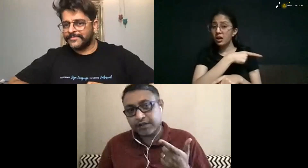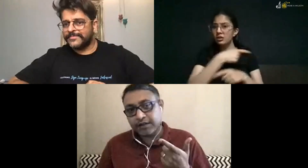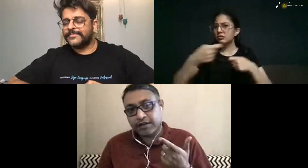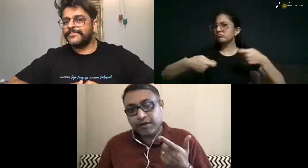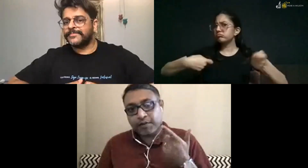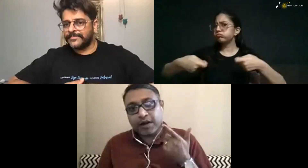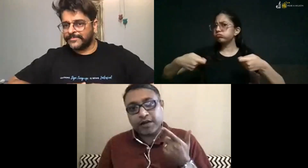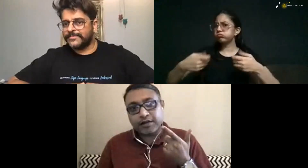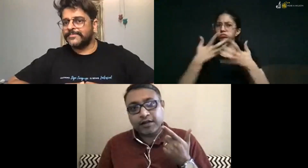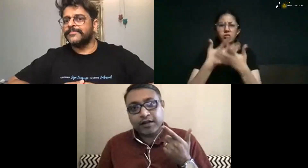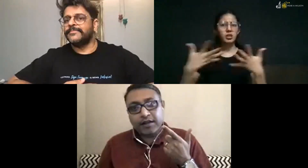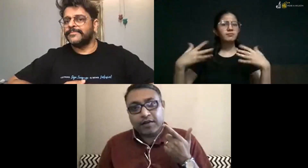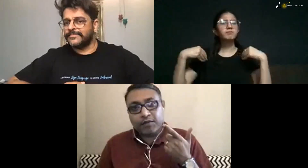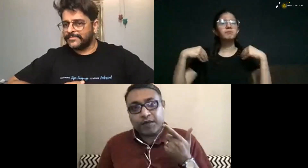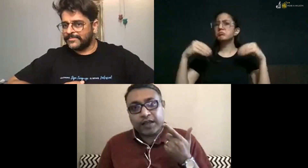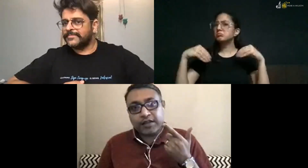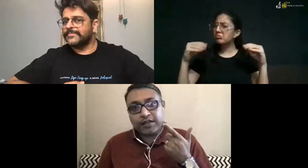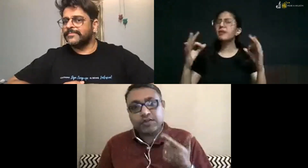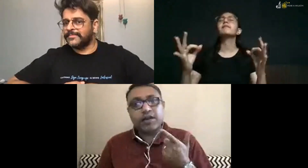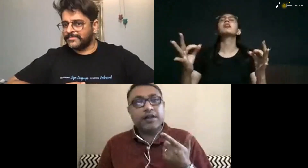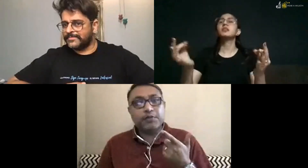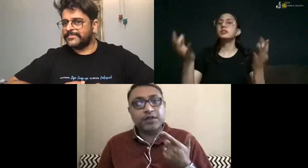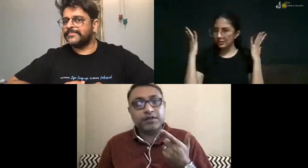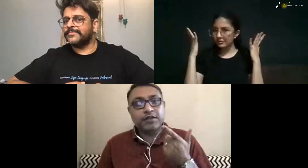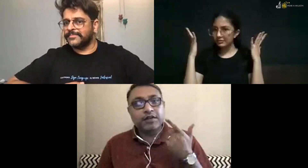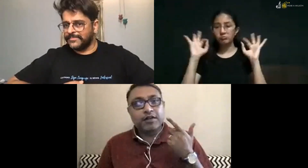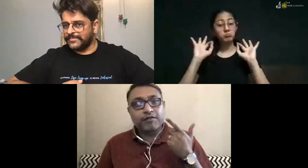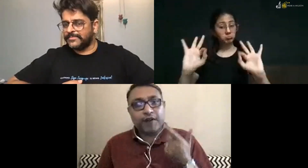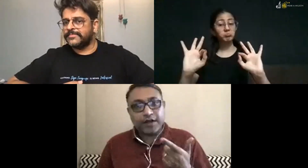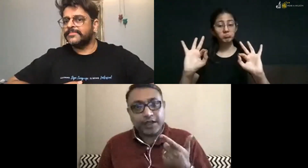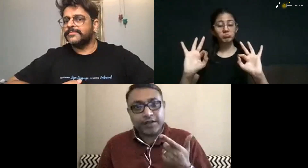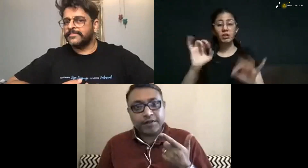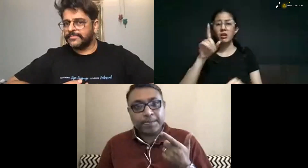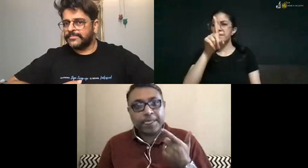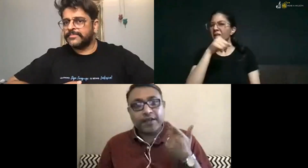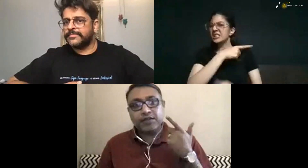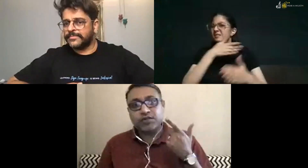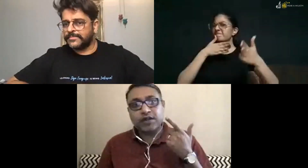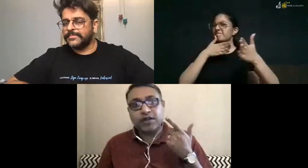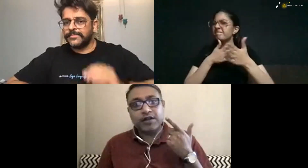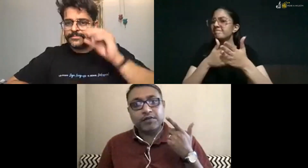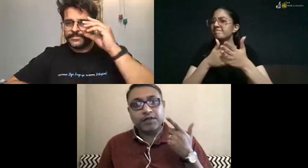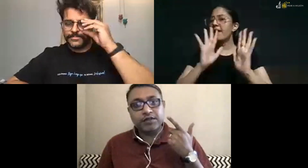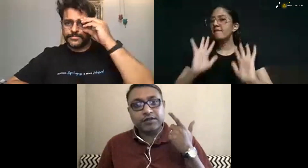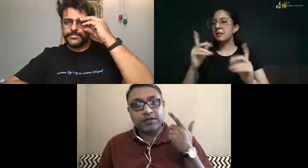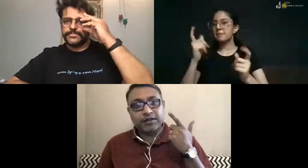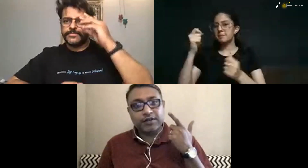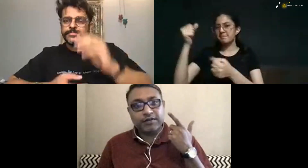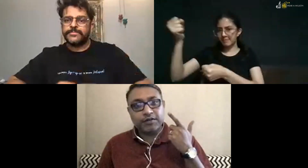fantastic, but where he's struggling with funding, he's struggling